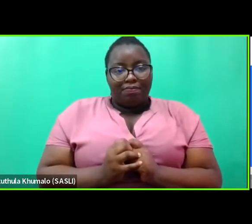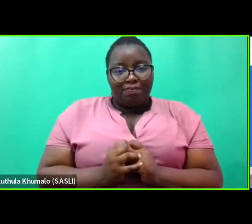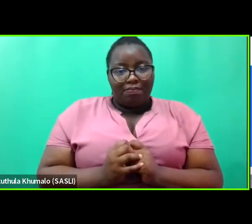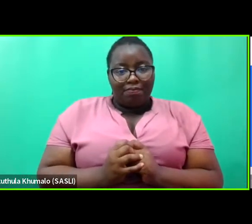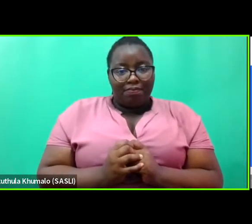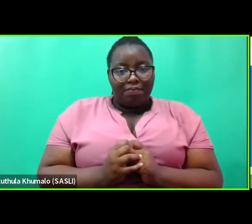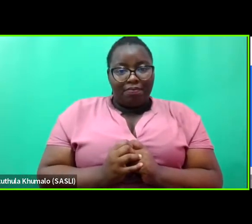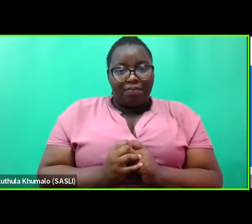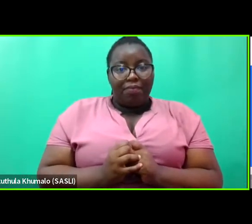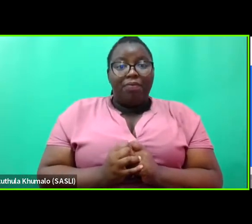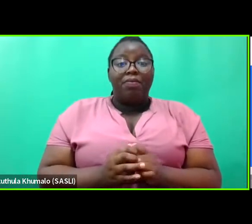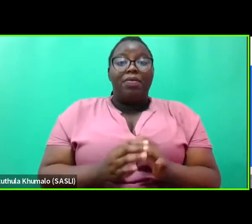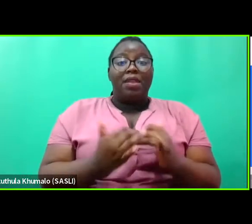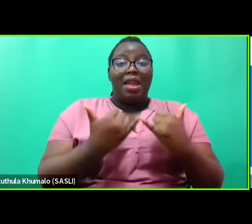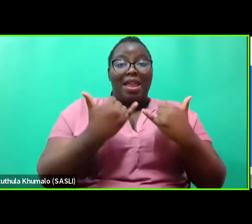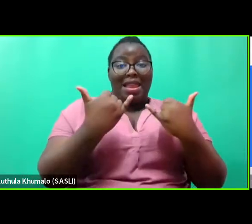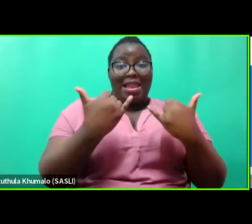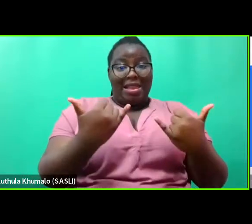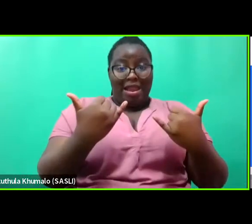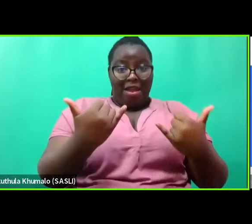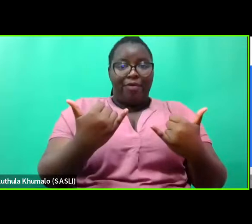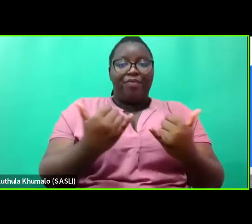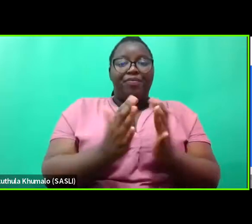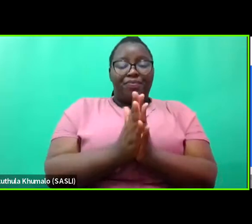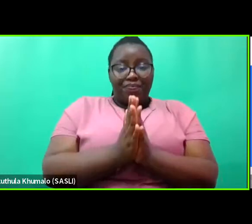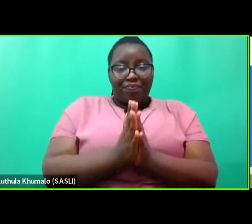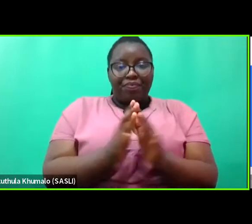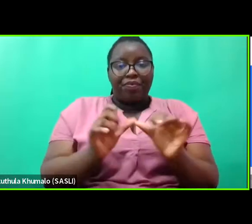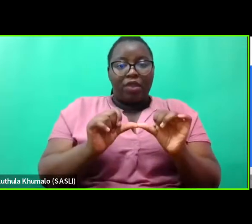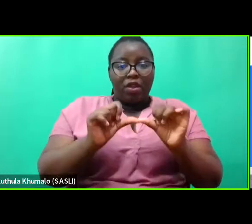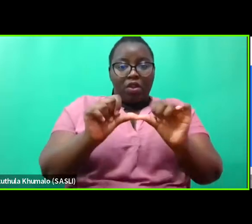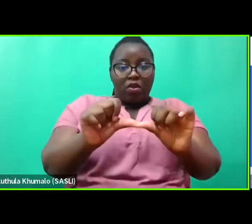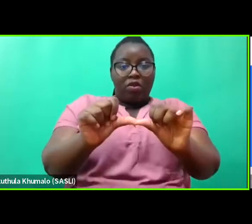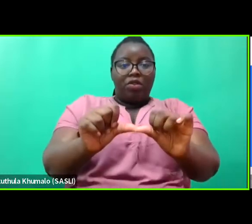Let us now move on to the next presentation,